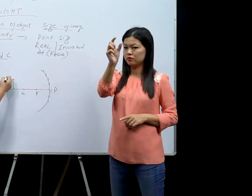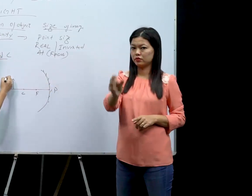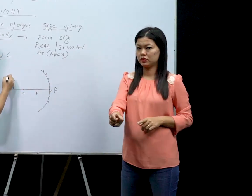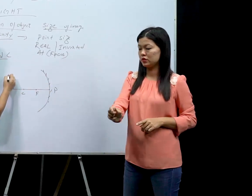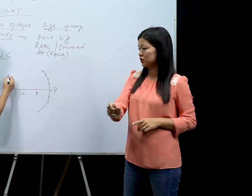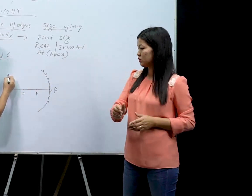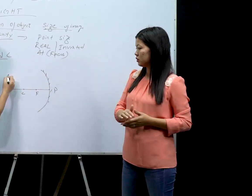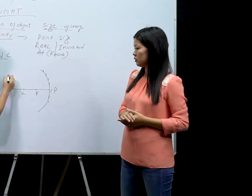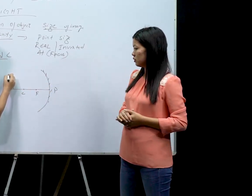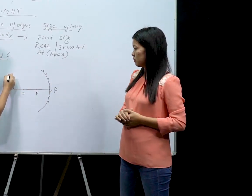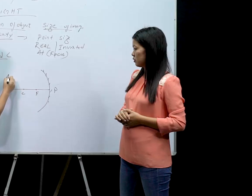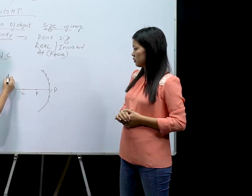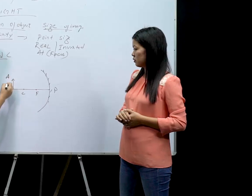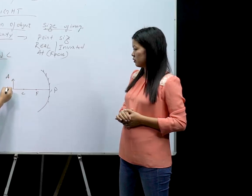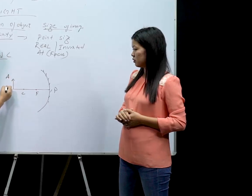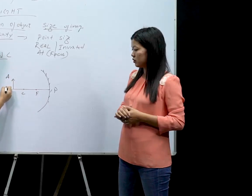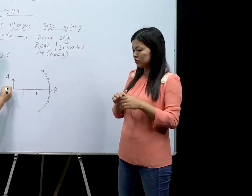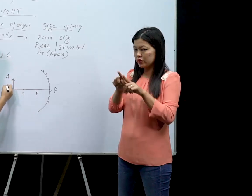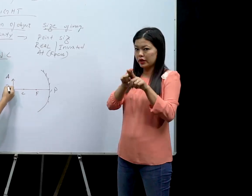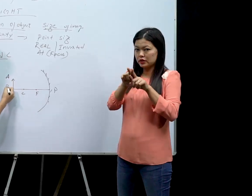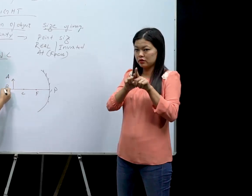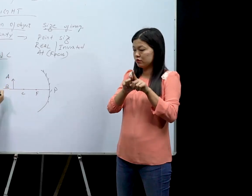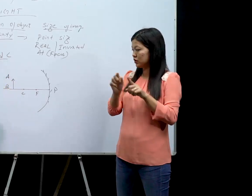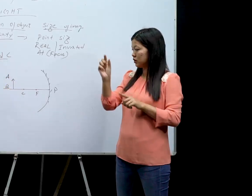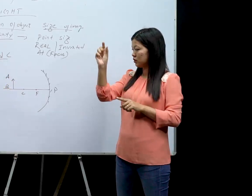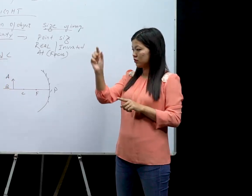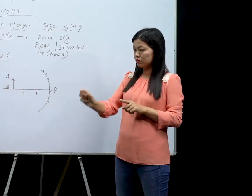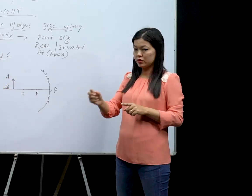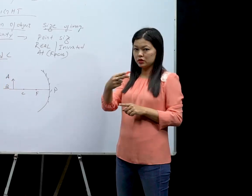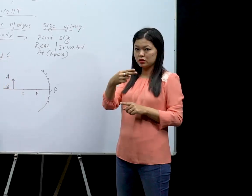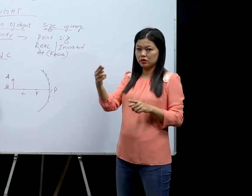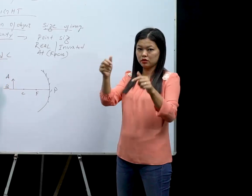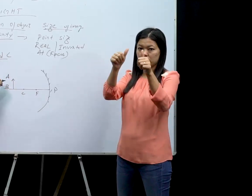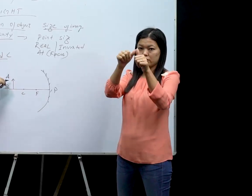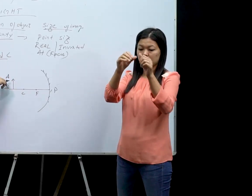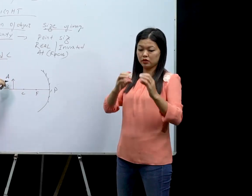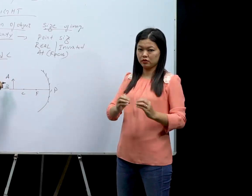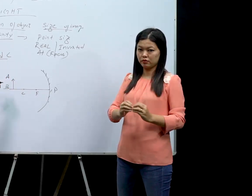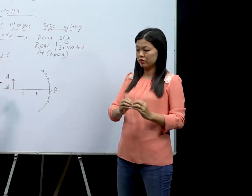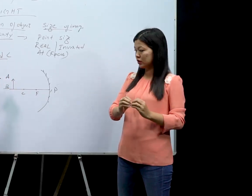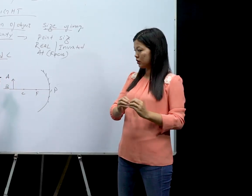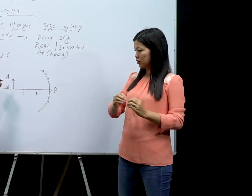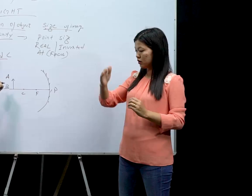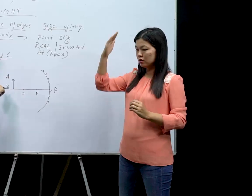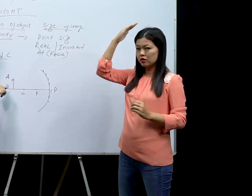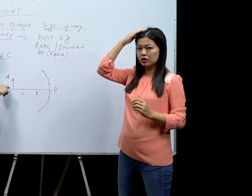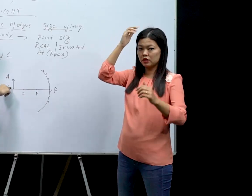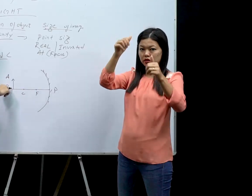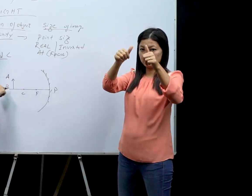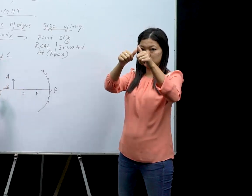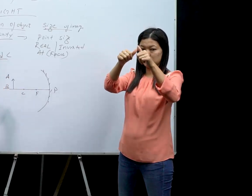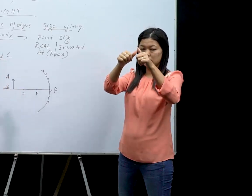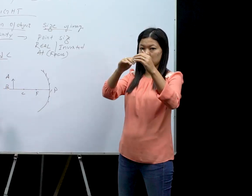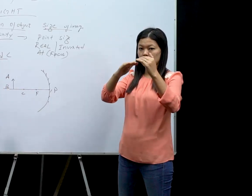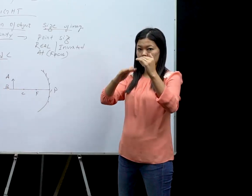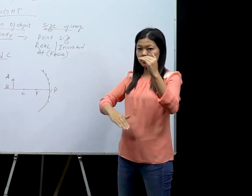So we will represent it with AB. Okay, so this is the head part is the A, and then the